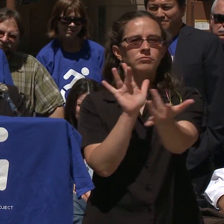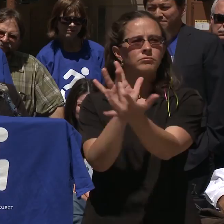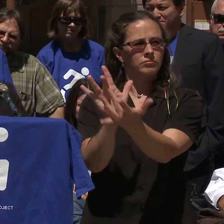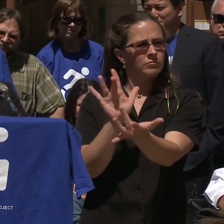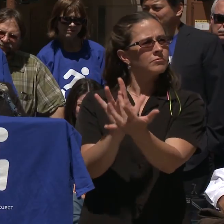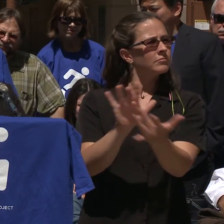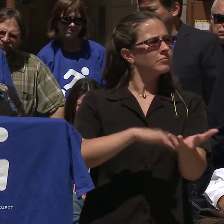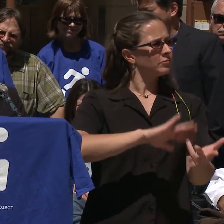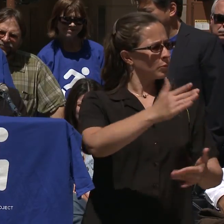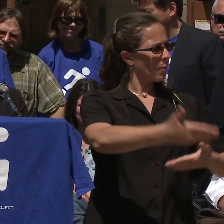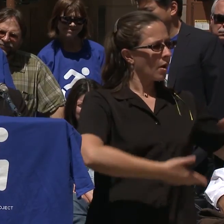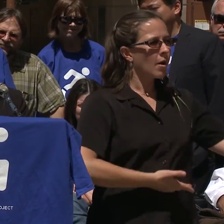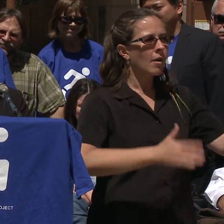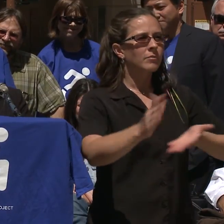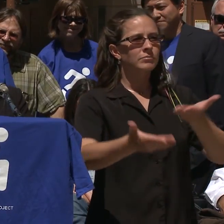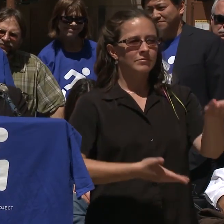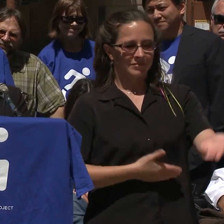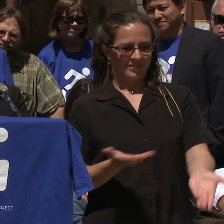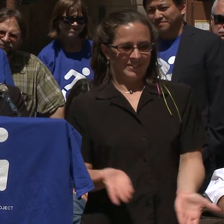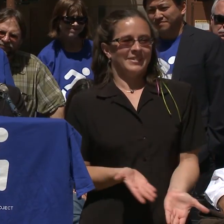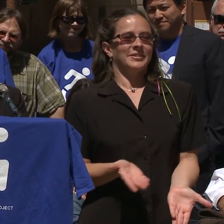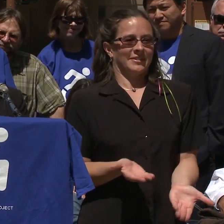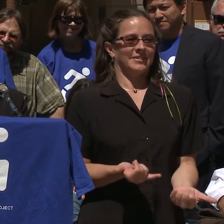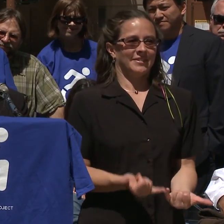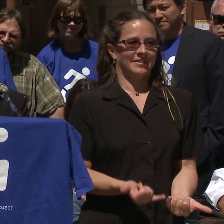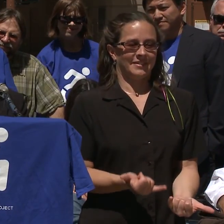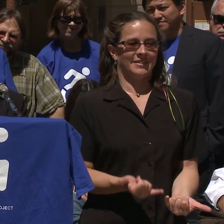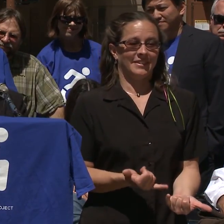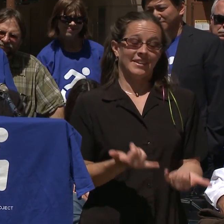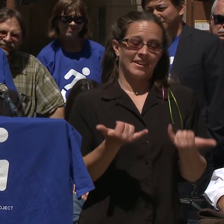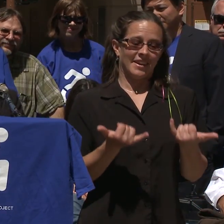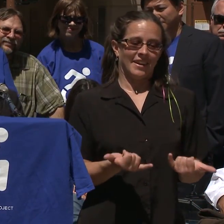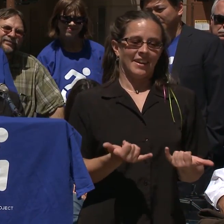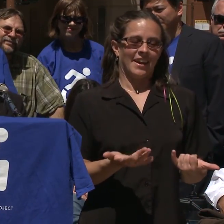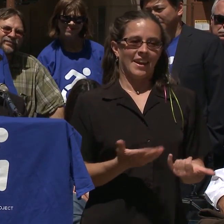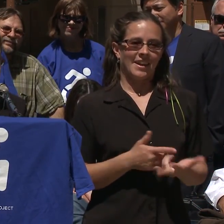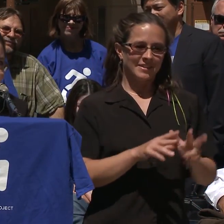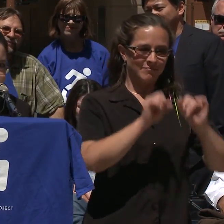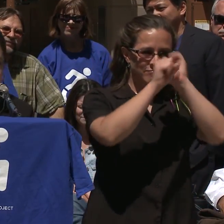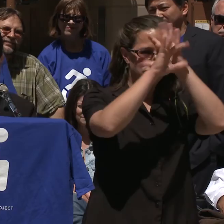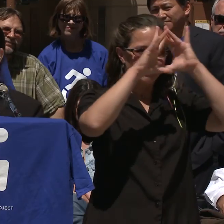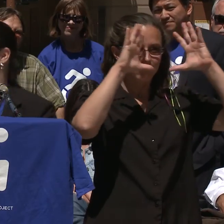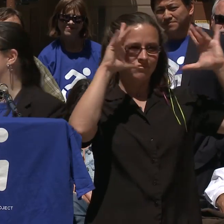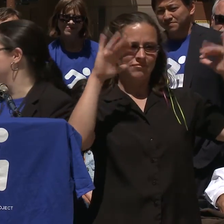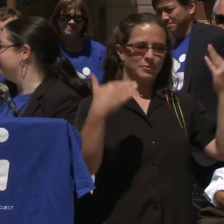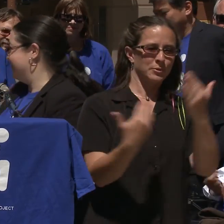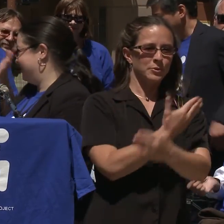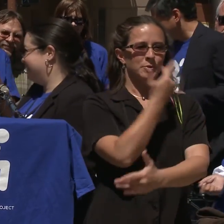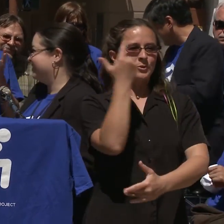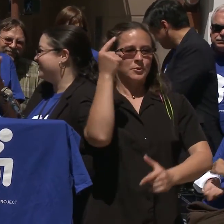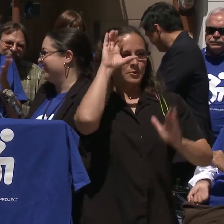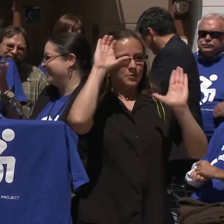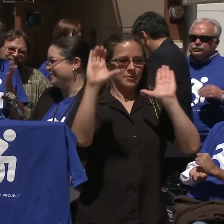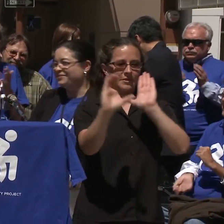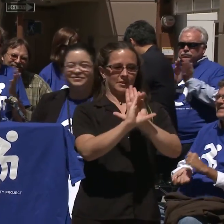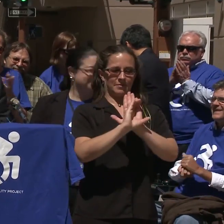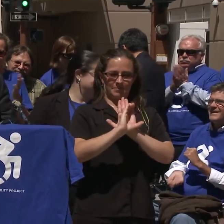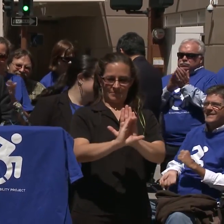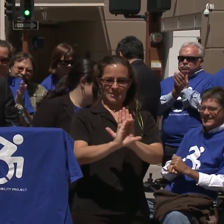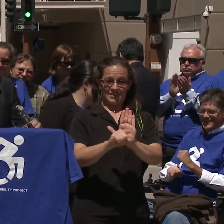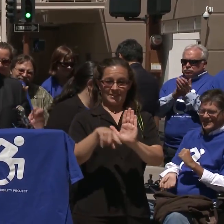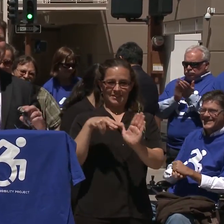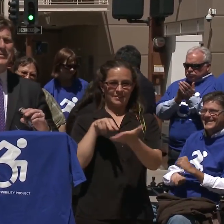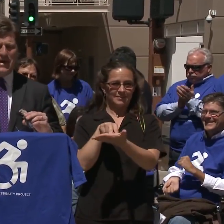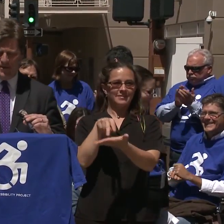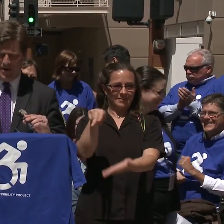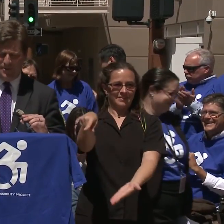thank you all for being here, and I would like to now turn this over to the City of Phoenix, Mayor Stanton. Thank you. All right.